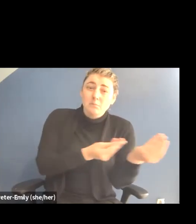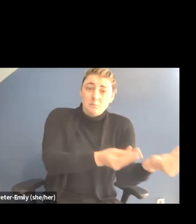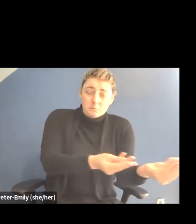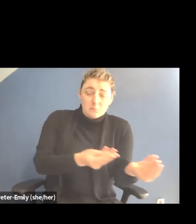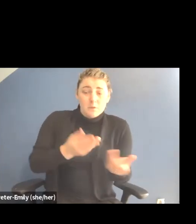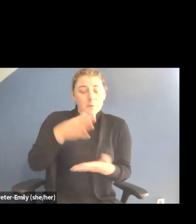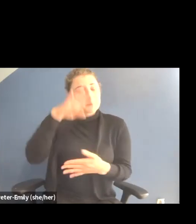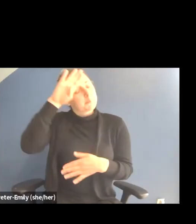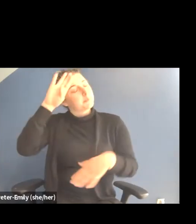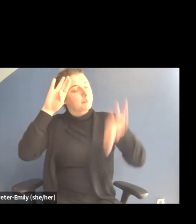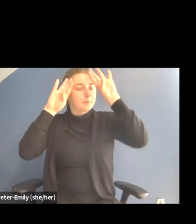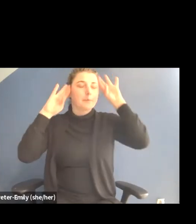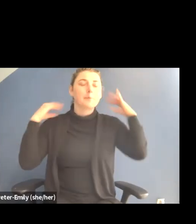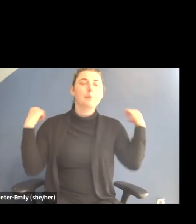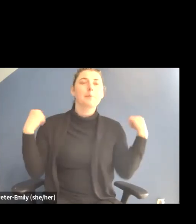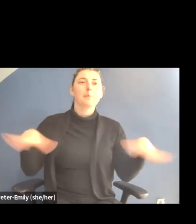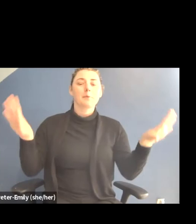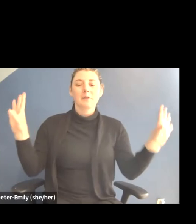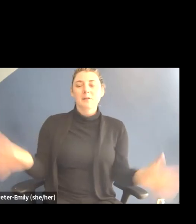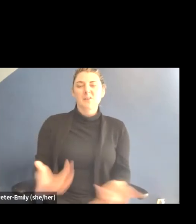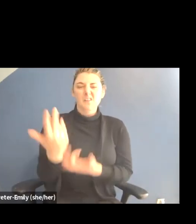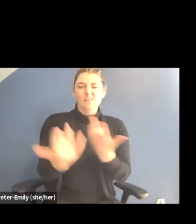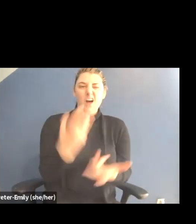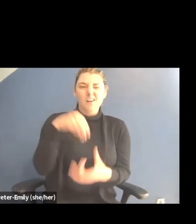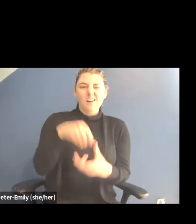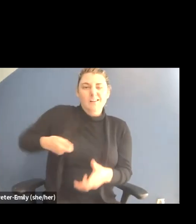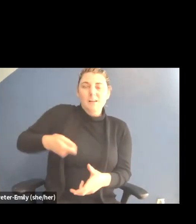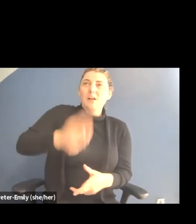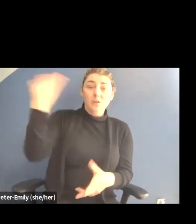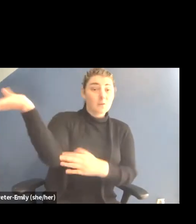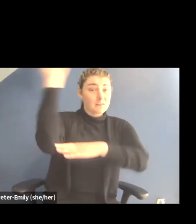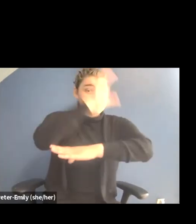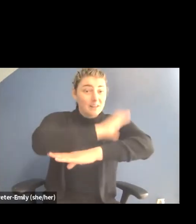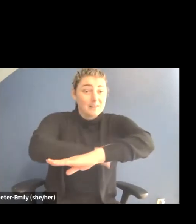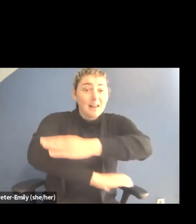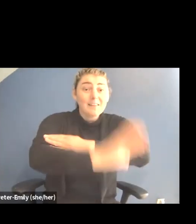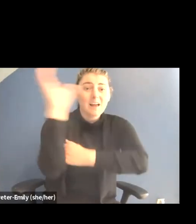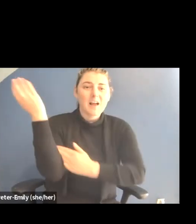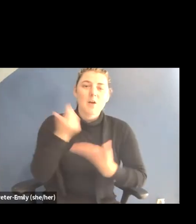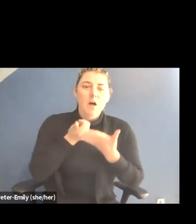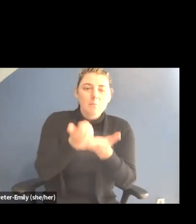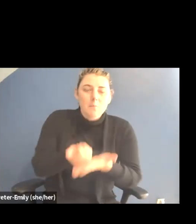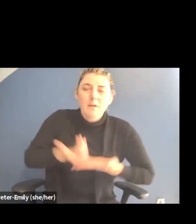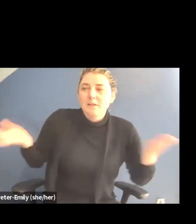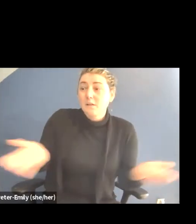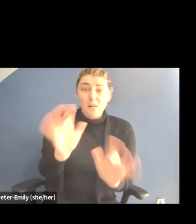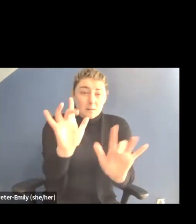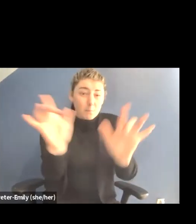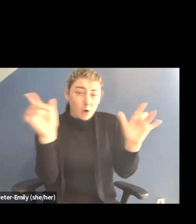brow. You heat the skillet. You the sunset. And the sustenance, you keep them chasing the sparks you